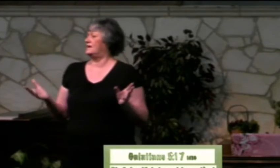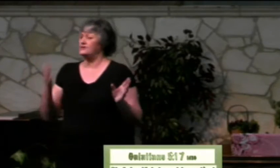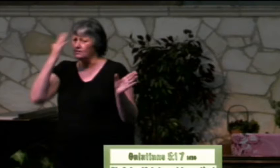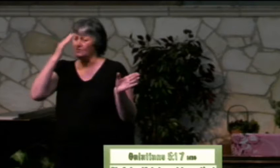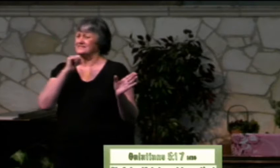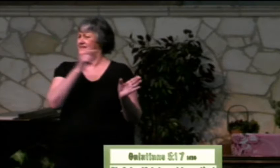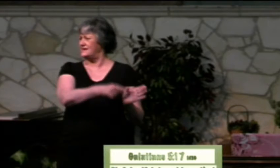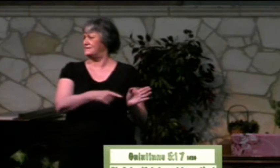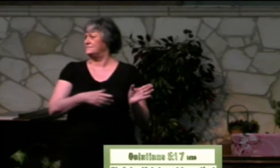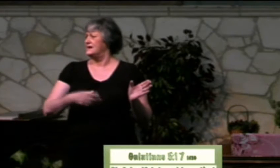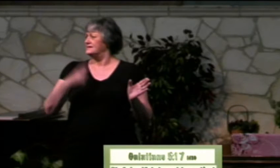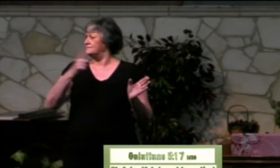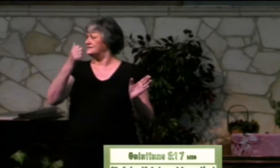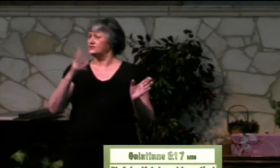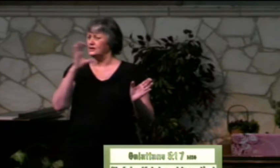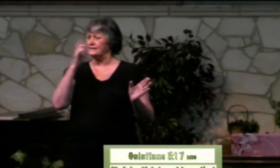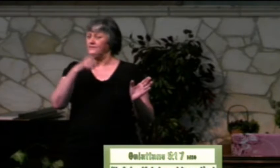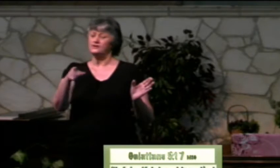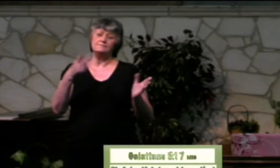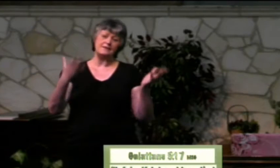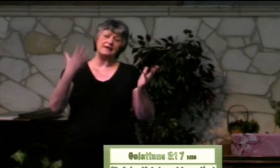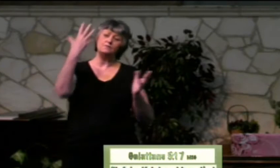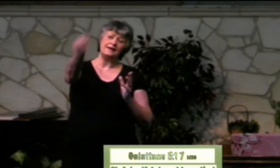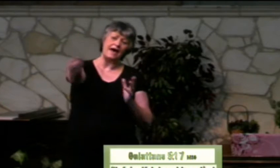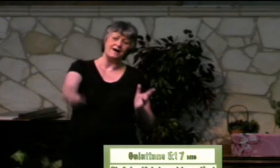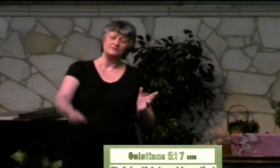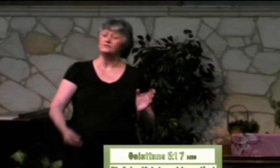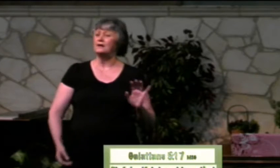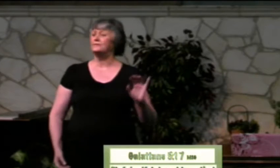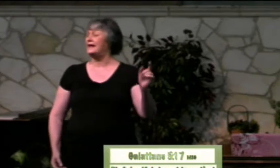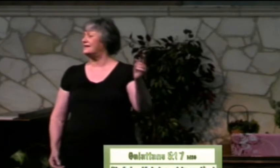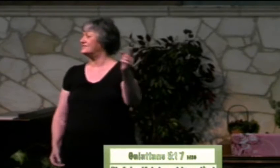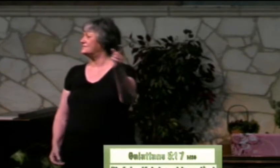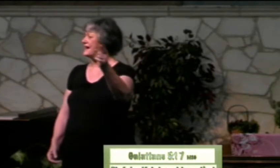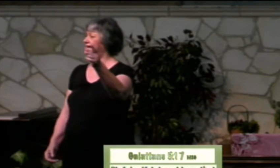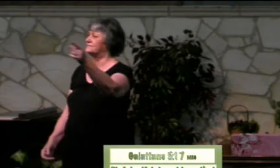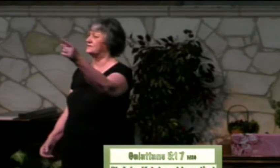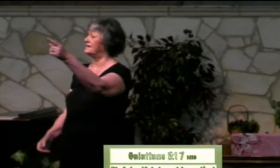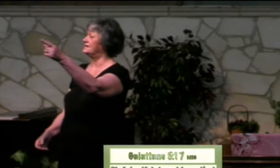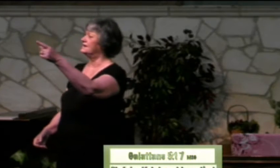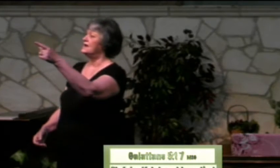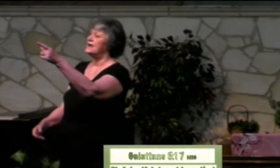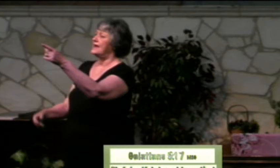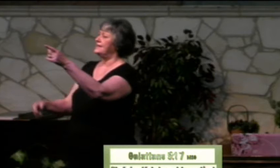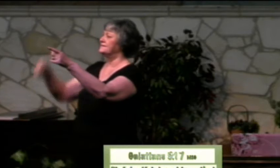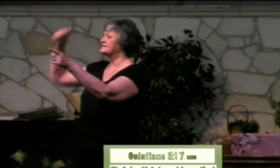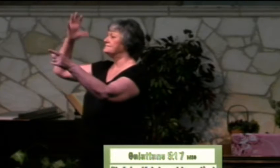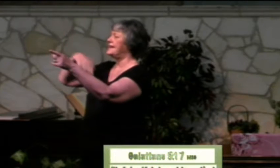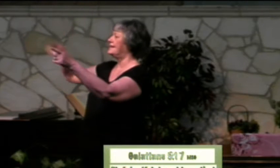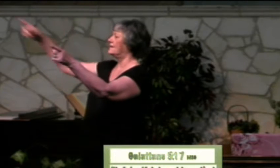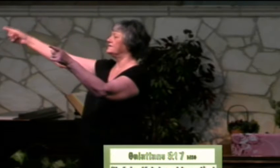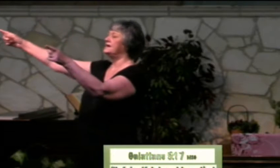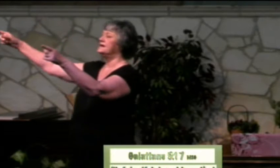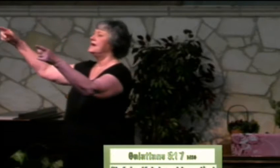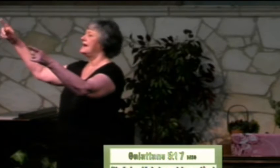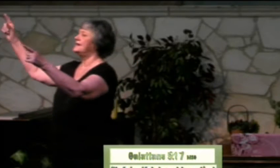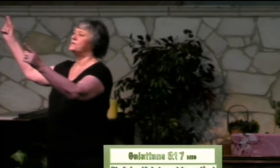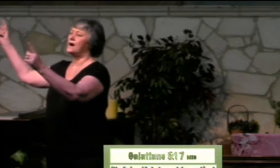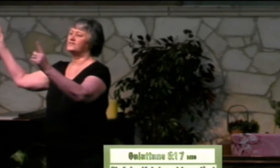it wasn't him. Someone is looking for you. Maybe he went out. So I went out to the back and went around here, and there was a man over here, and he walks up,